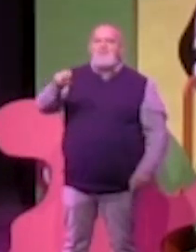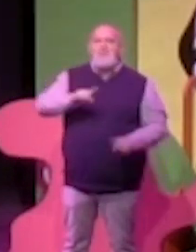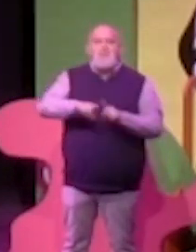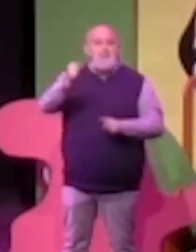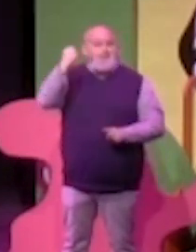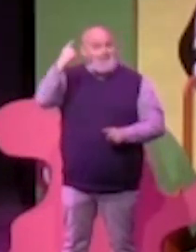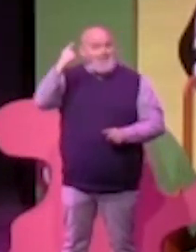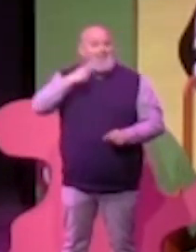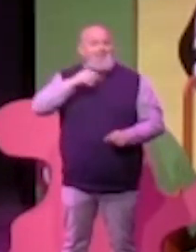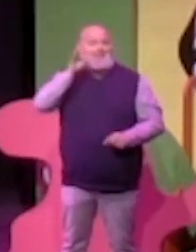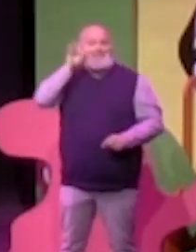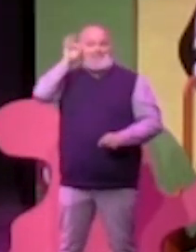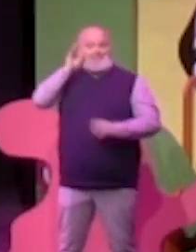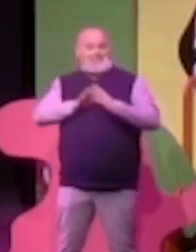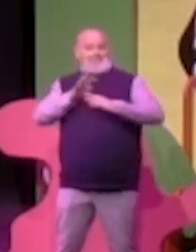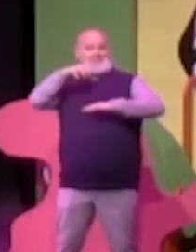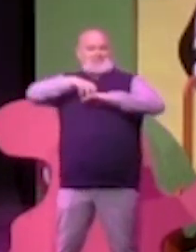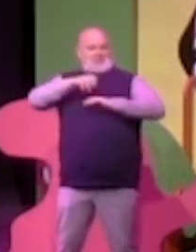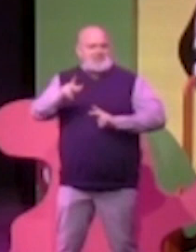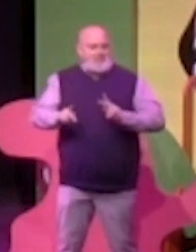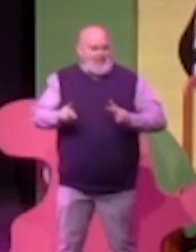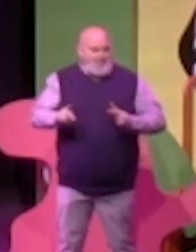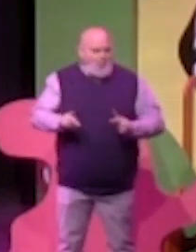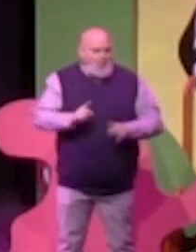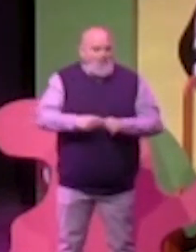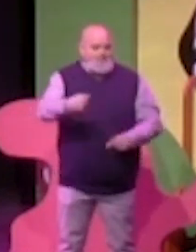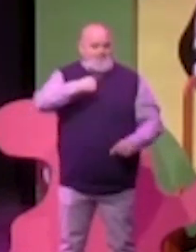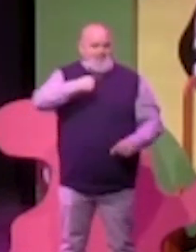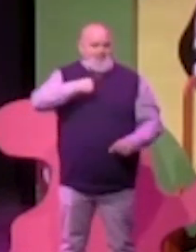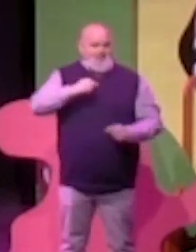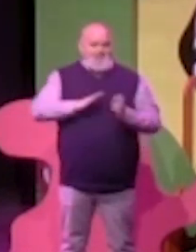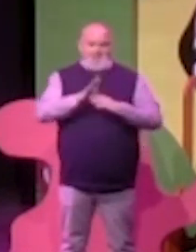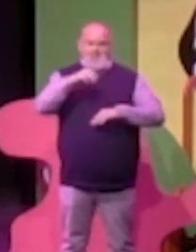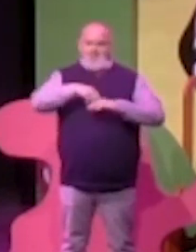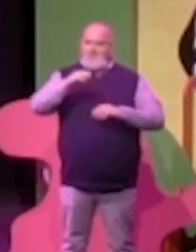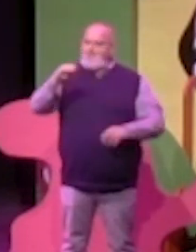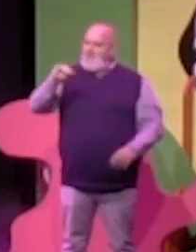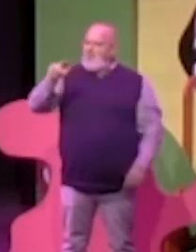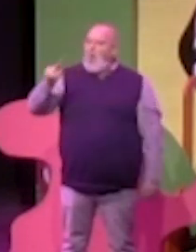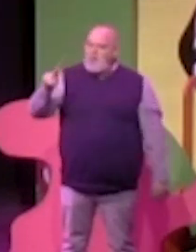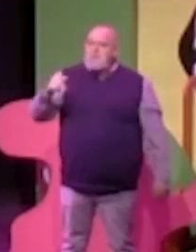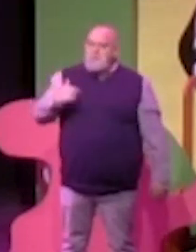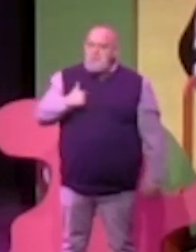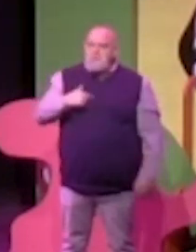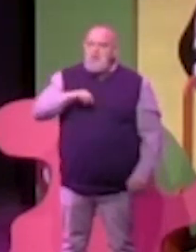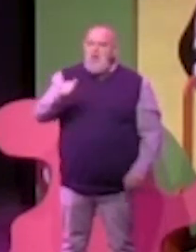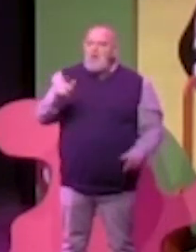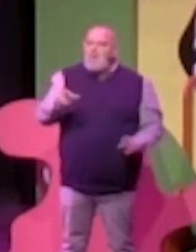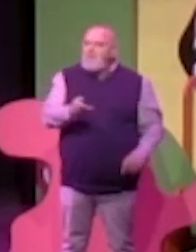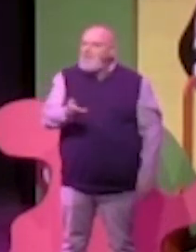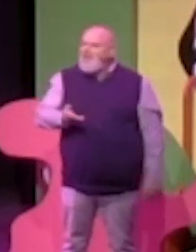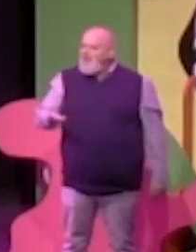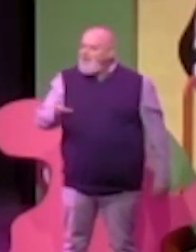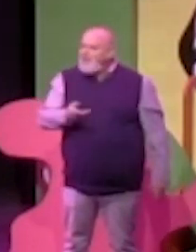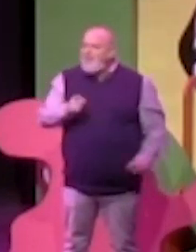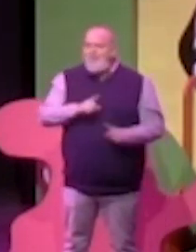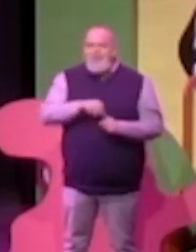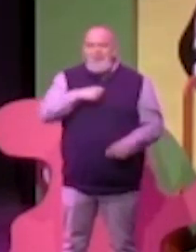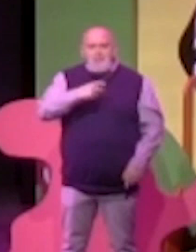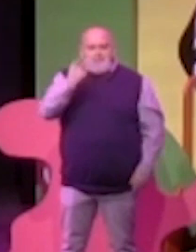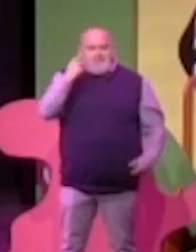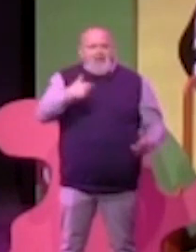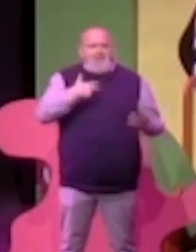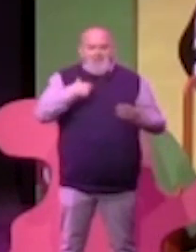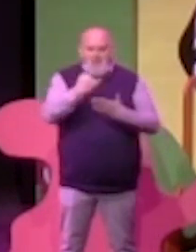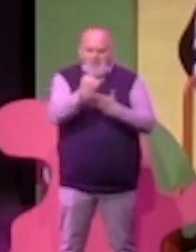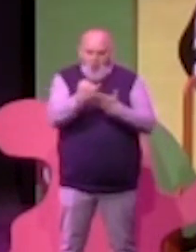the native people, you know, me being Miwok, being Miwok and others in here. But I do see that we have a lot of